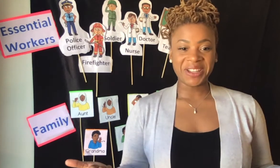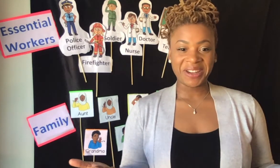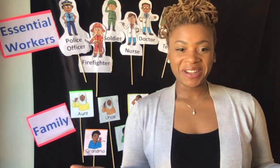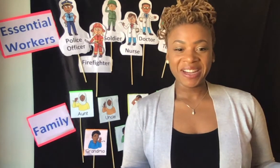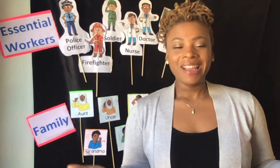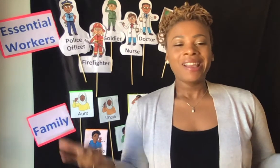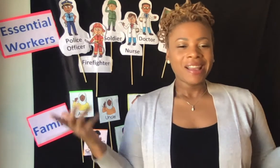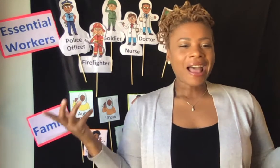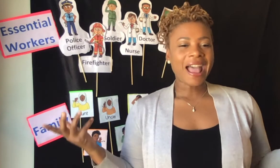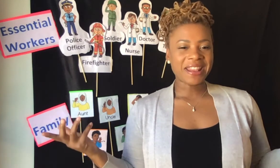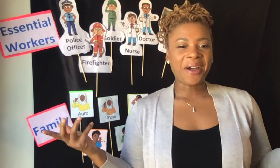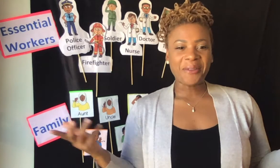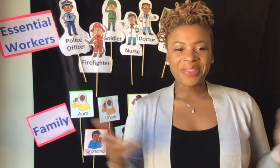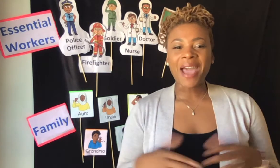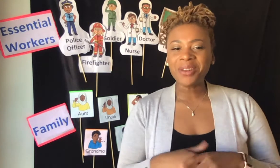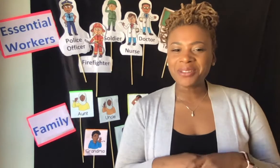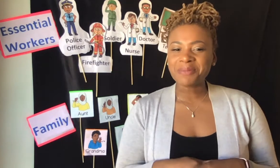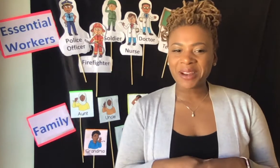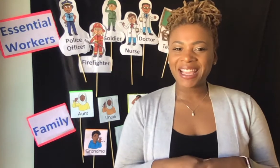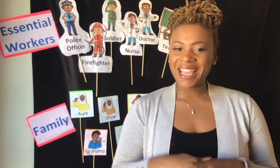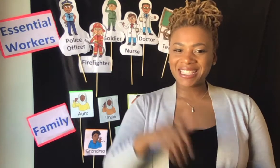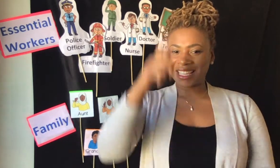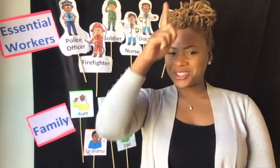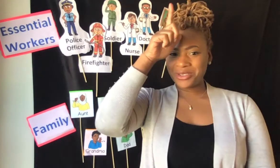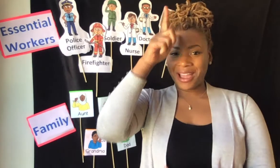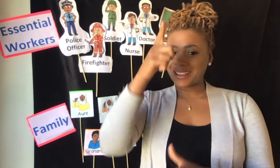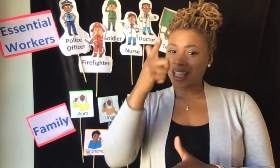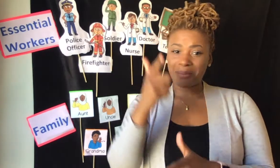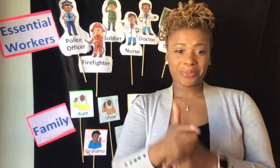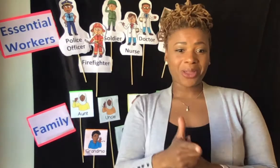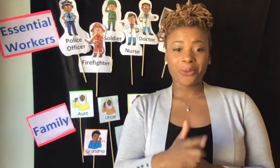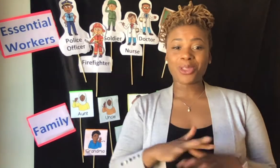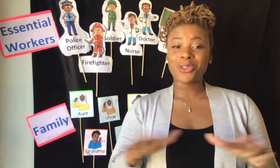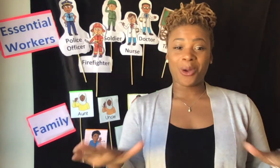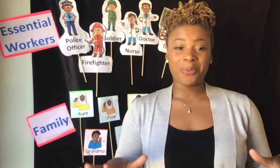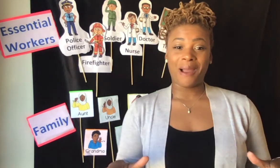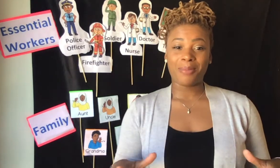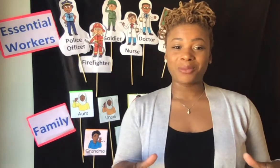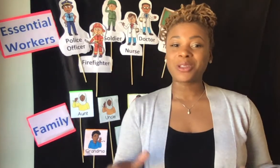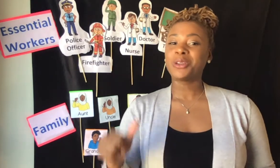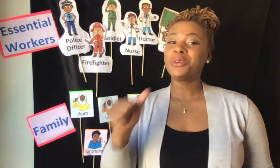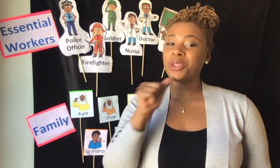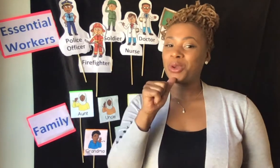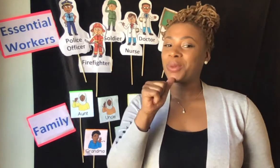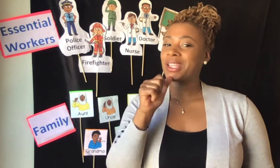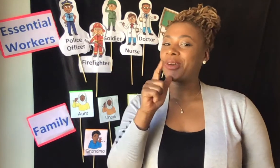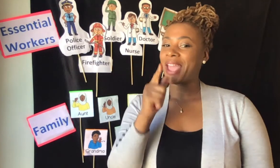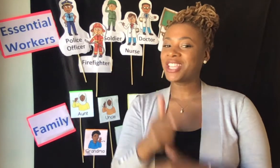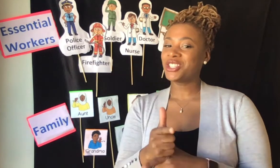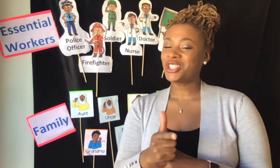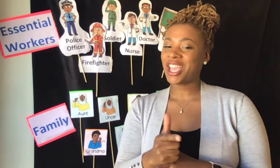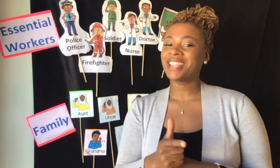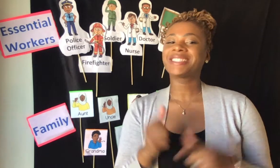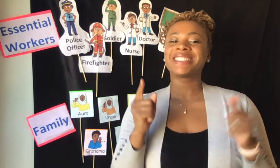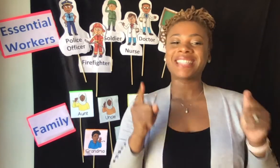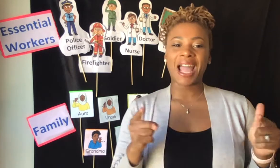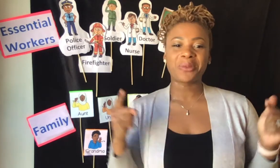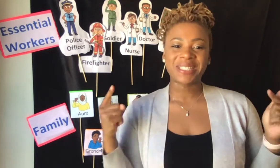Sister. I know. That one was pretty easy because you guys got brother with no problem. So you knew with the location change, the sign was